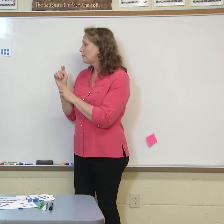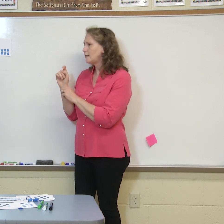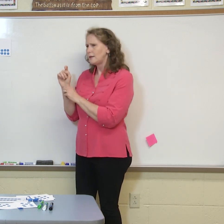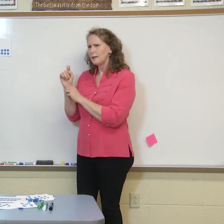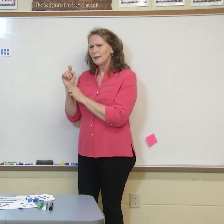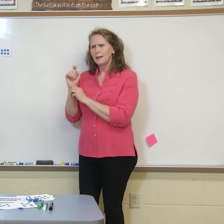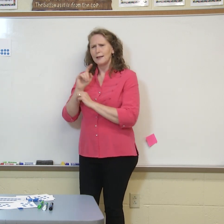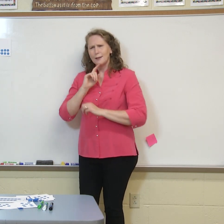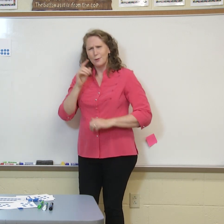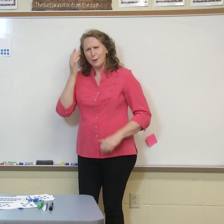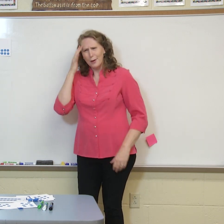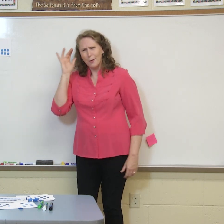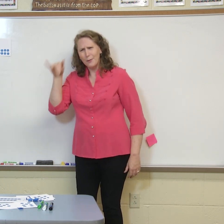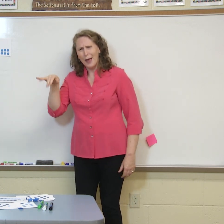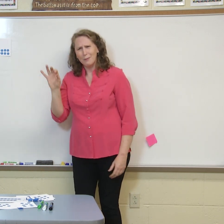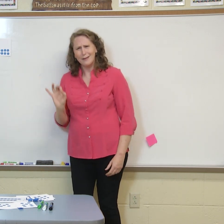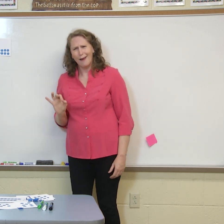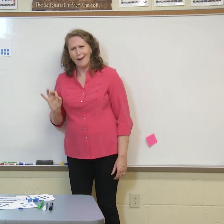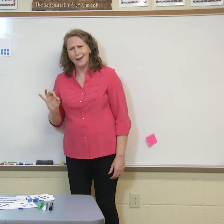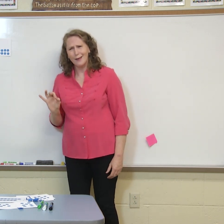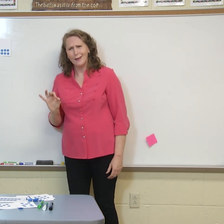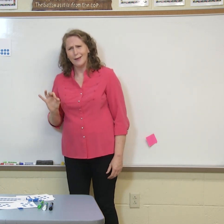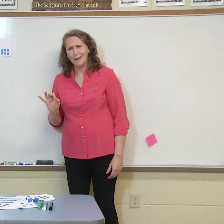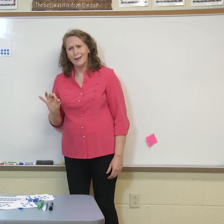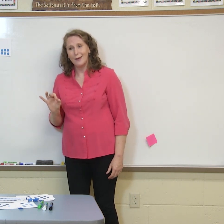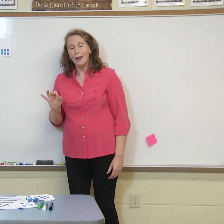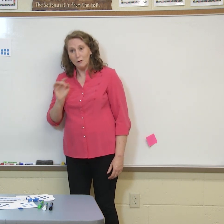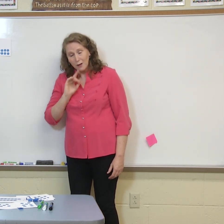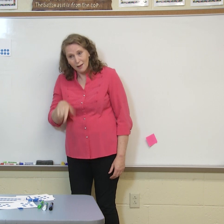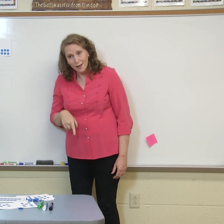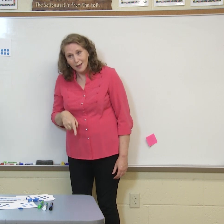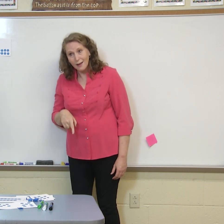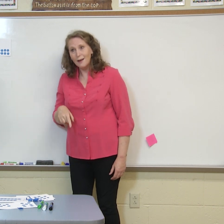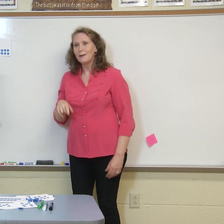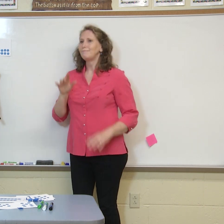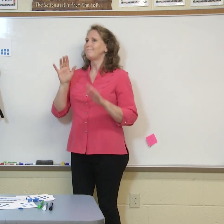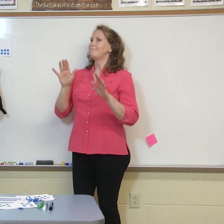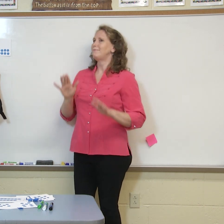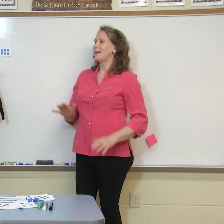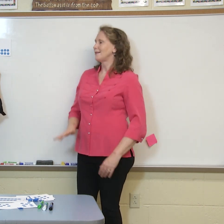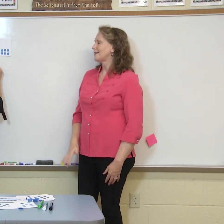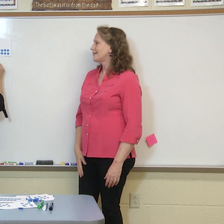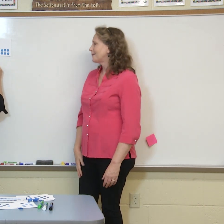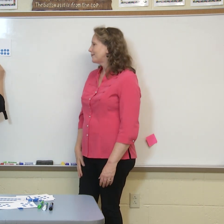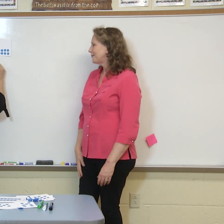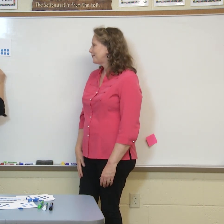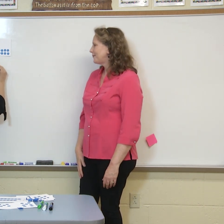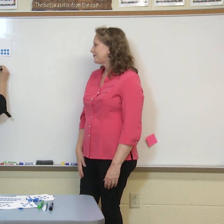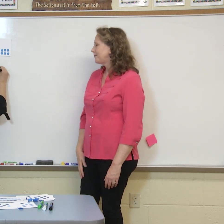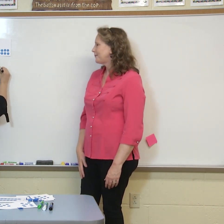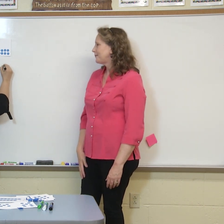Did you really know that was 9? You did? Amazing.